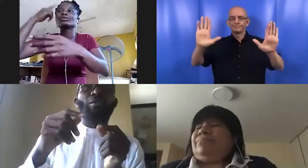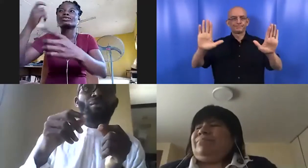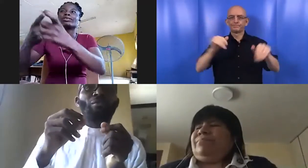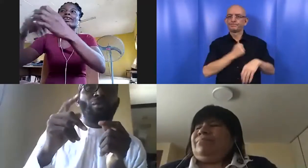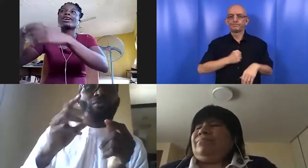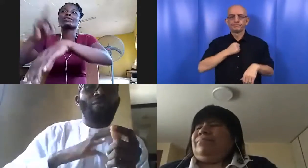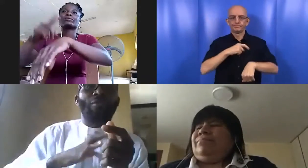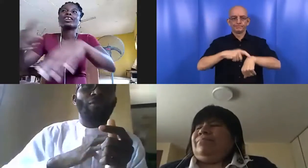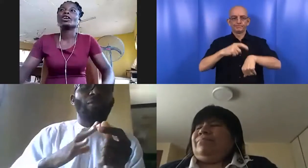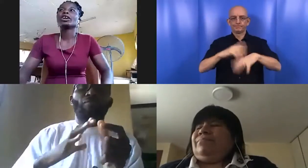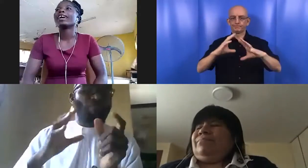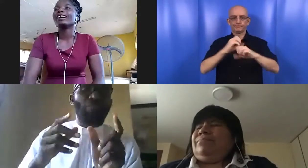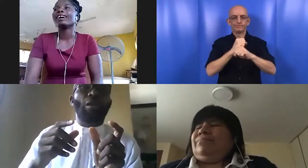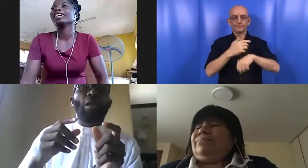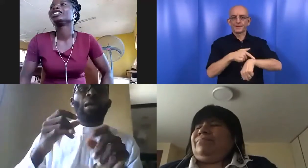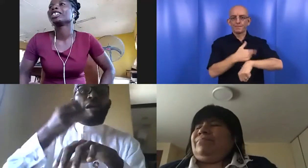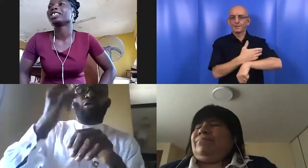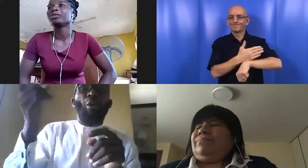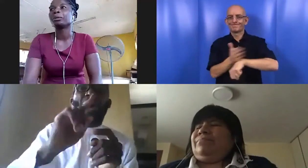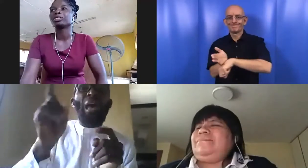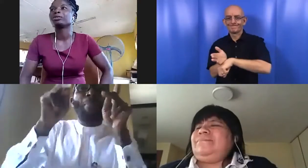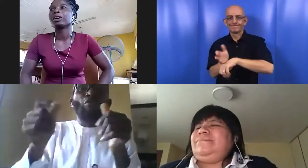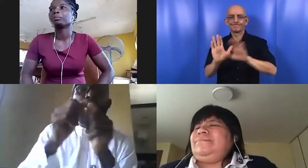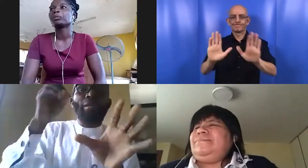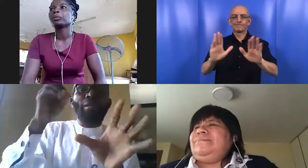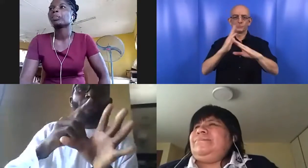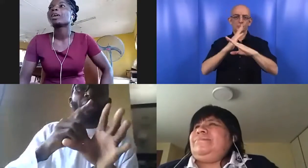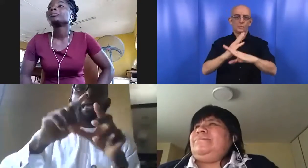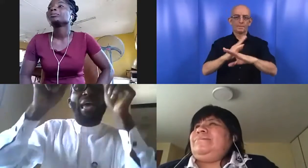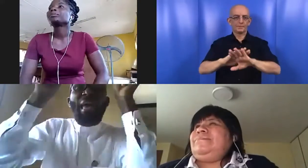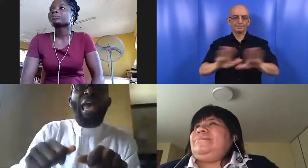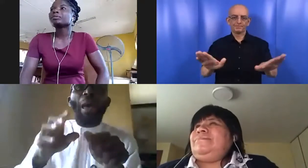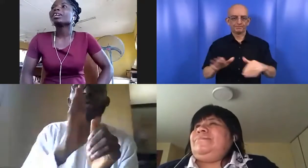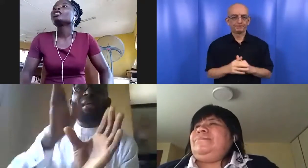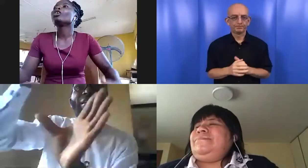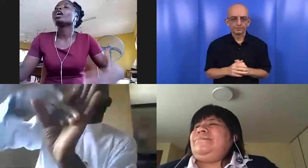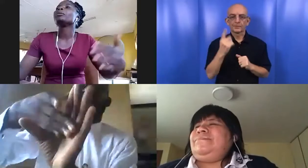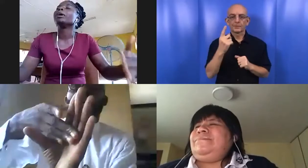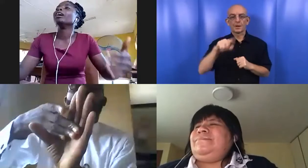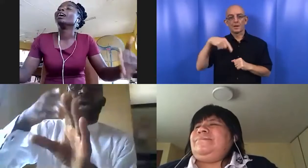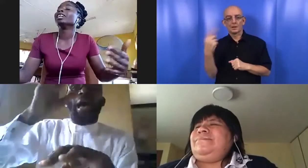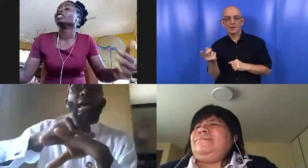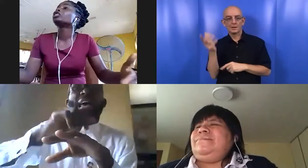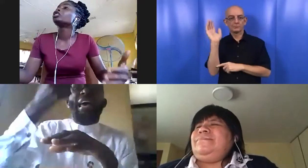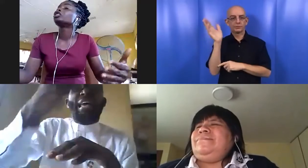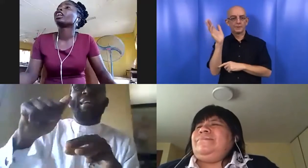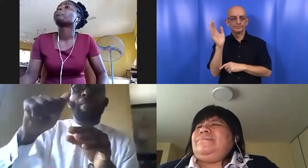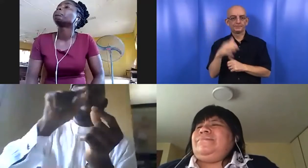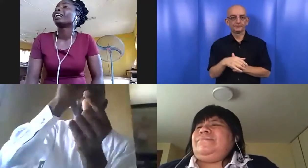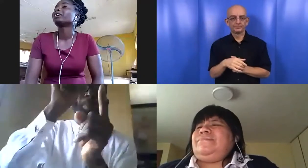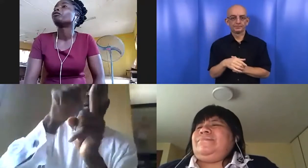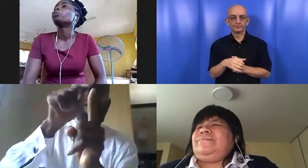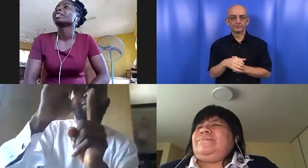time, and we have one more. Okay, just to wrap up. Okay. So, if an